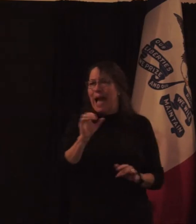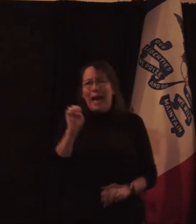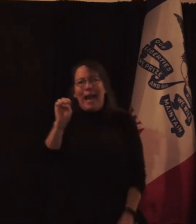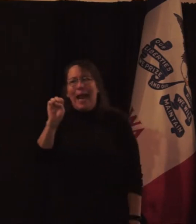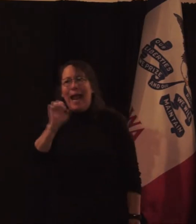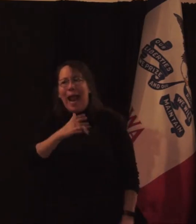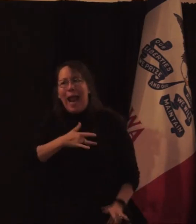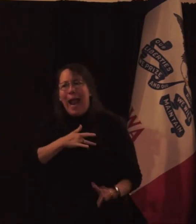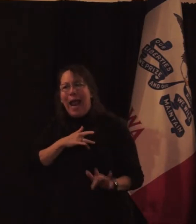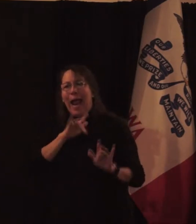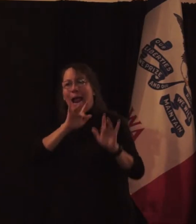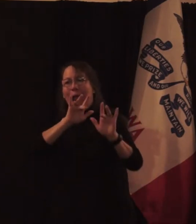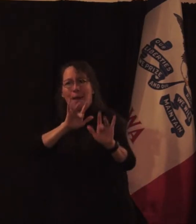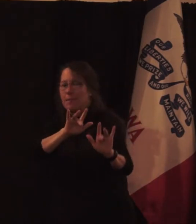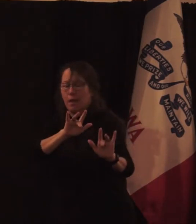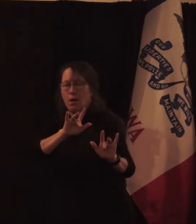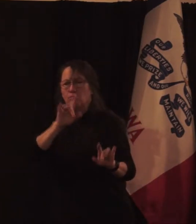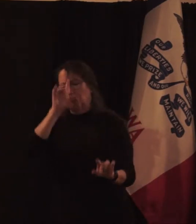empathy, but sympathy.